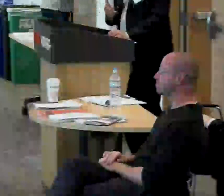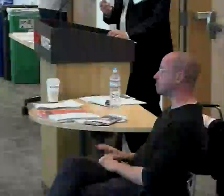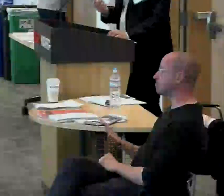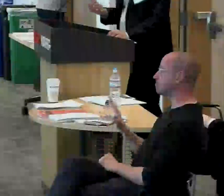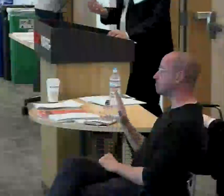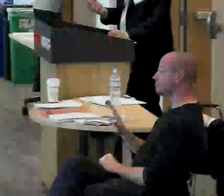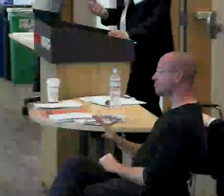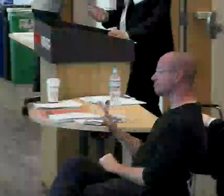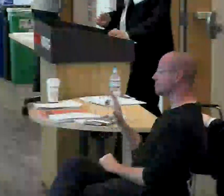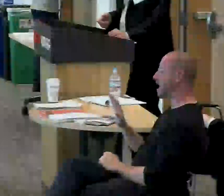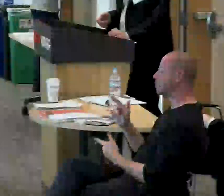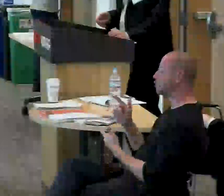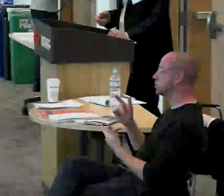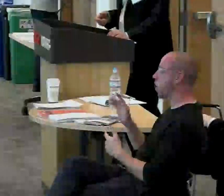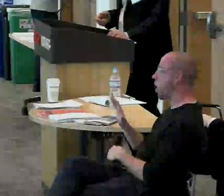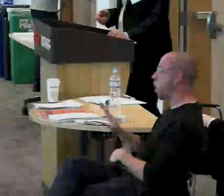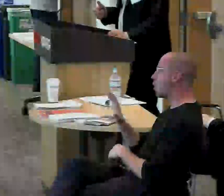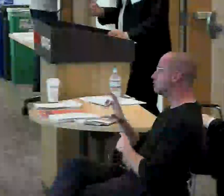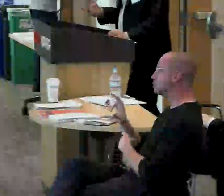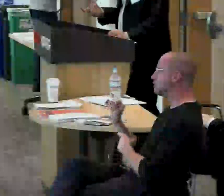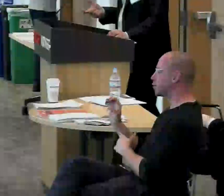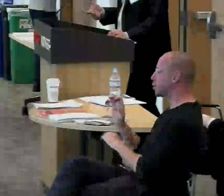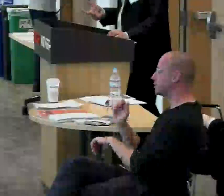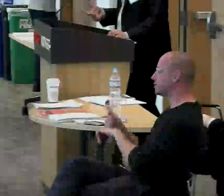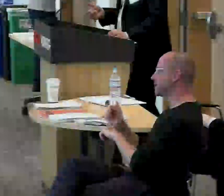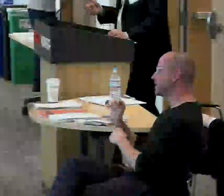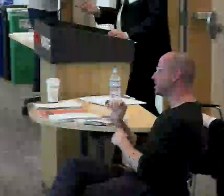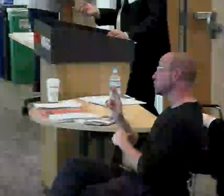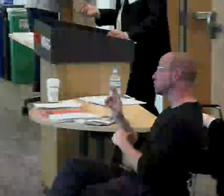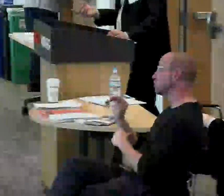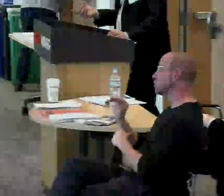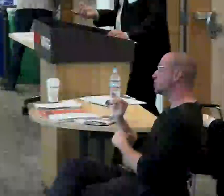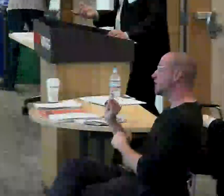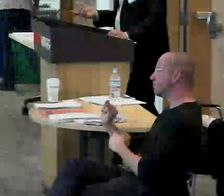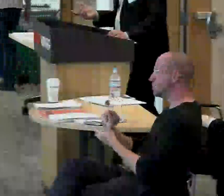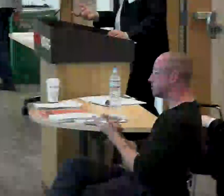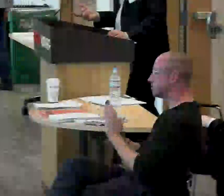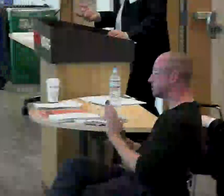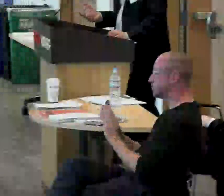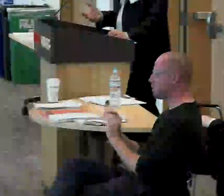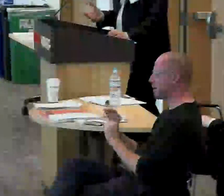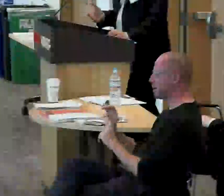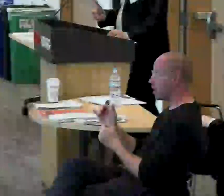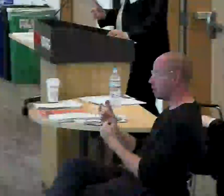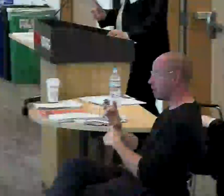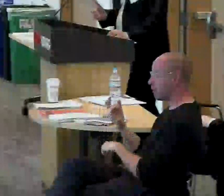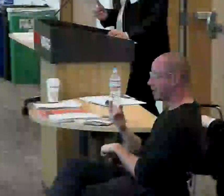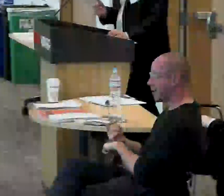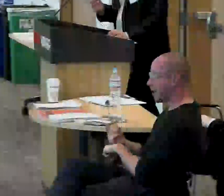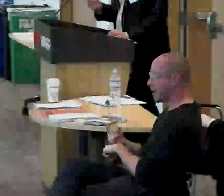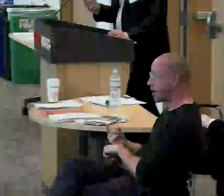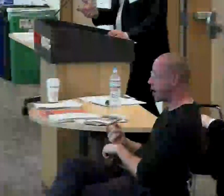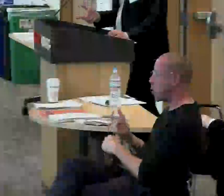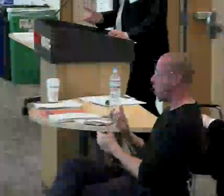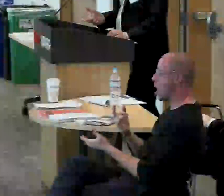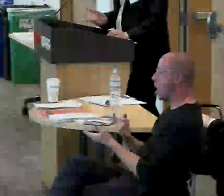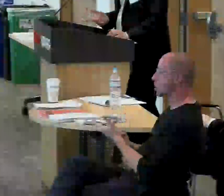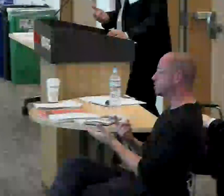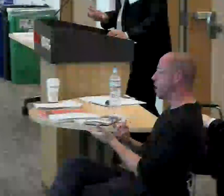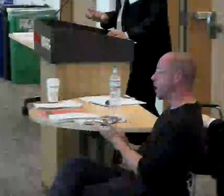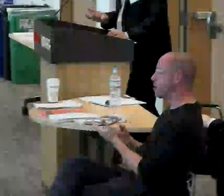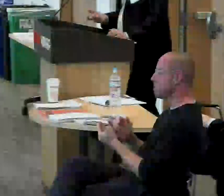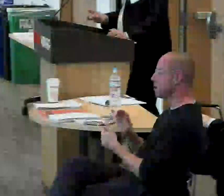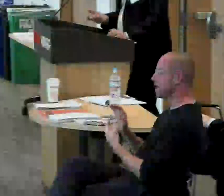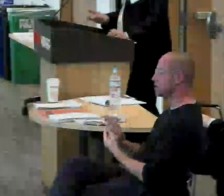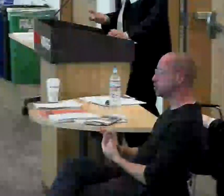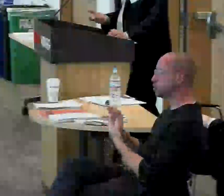and different meetings similar to this, helping to engage and connect with financial institutions in particular to talk about and help highlight those unique innovations